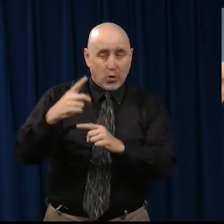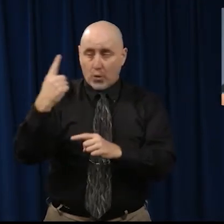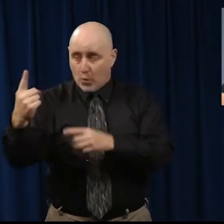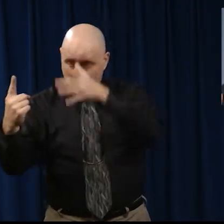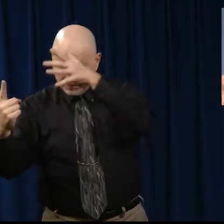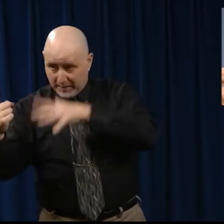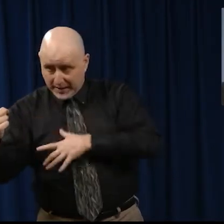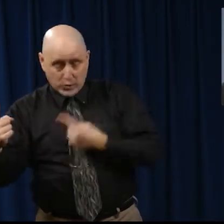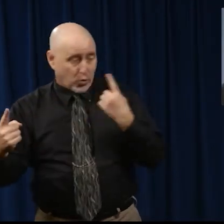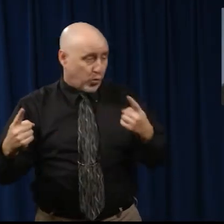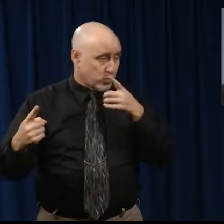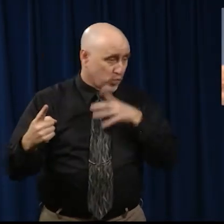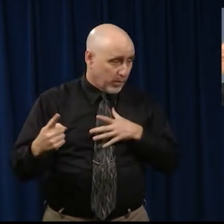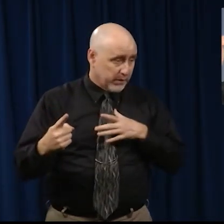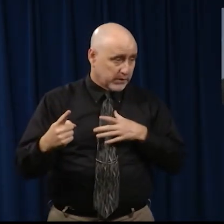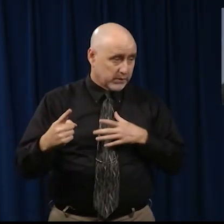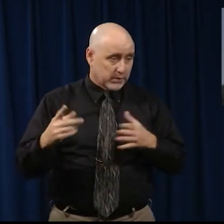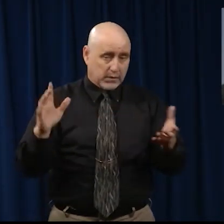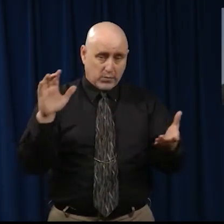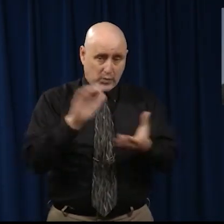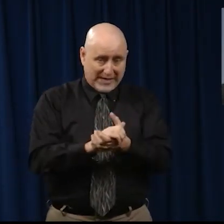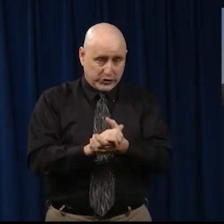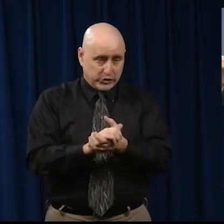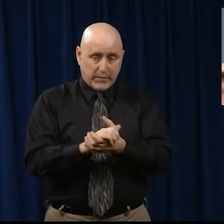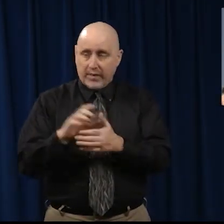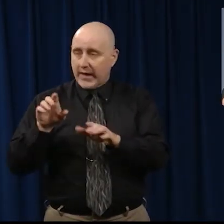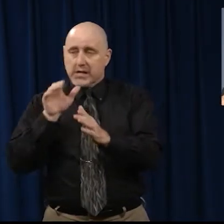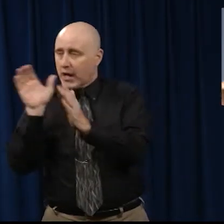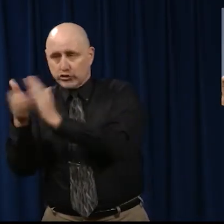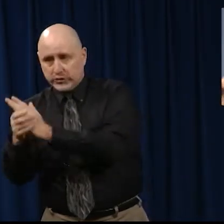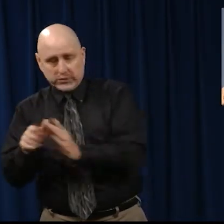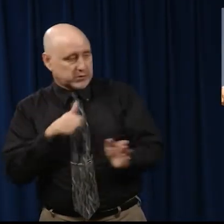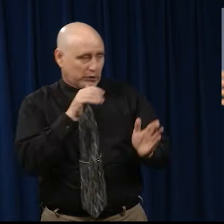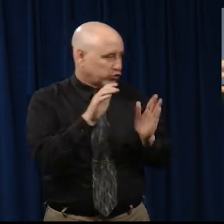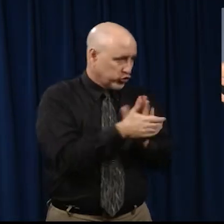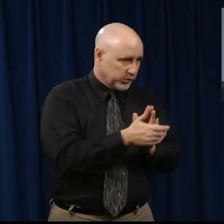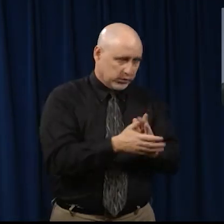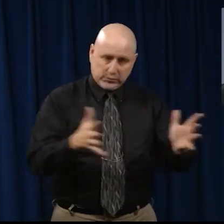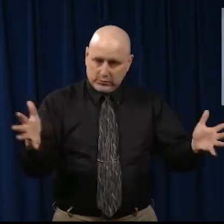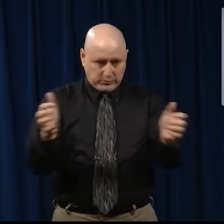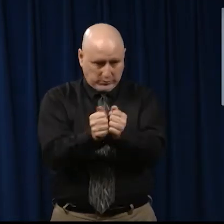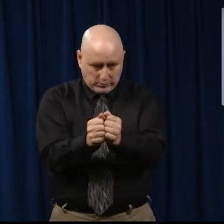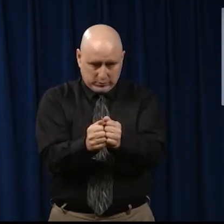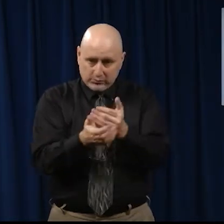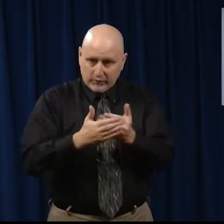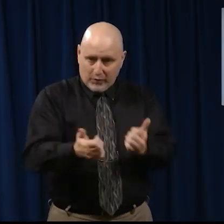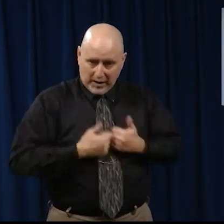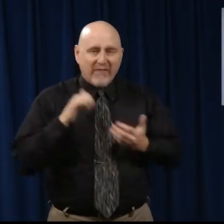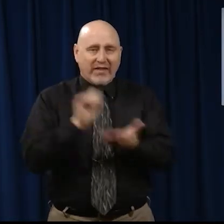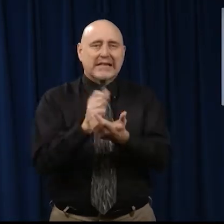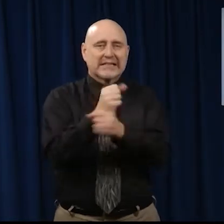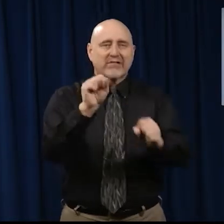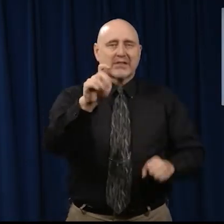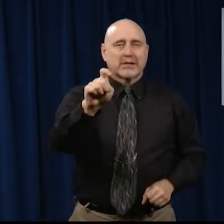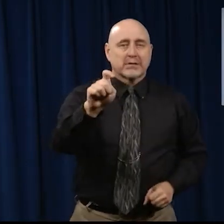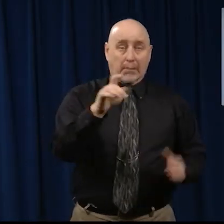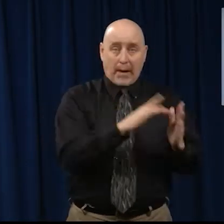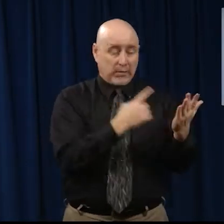sex between one man and one woman in a monogamous relationship? That means not with anybody else for life. Now, that's